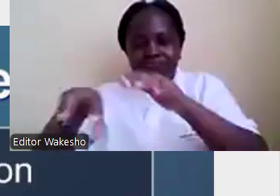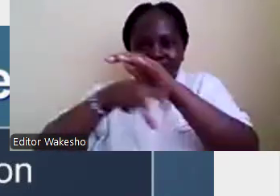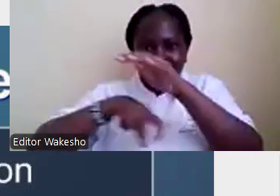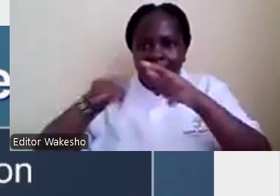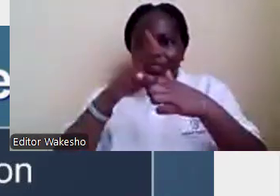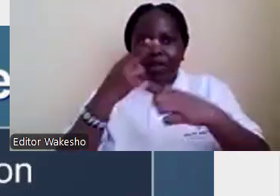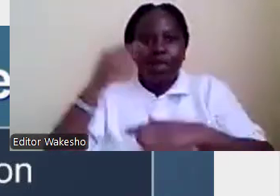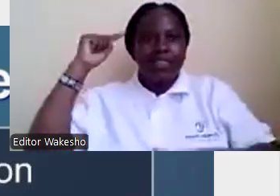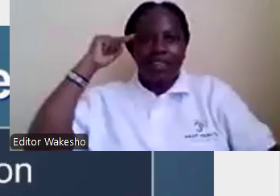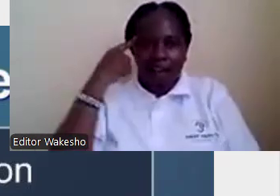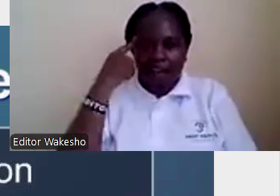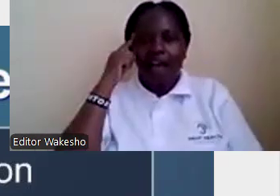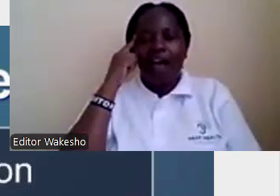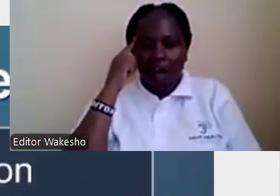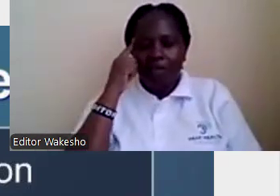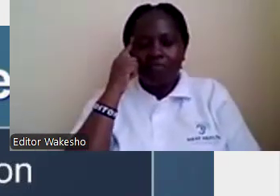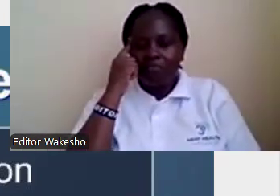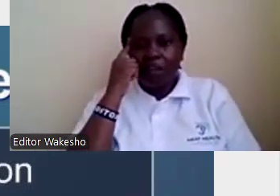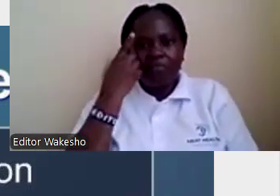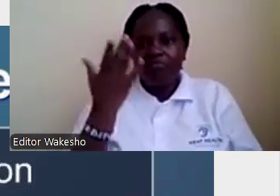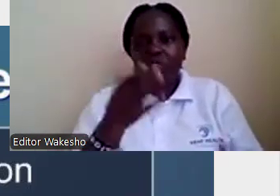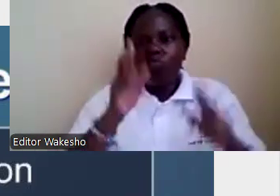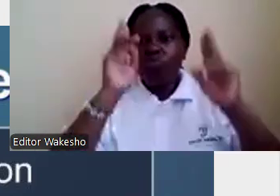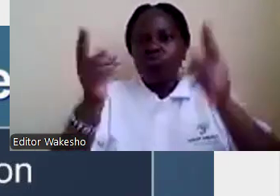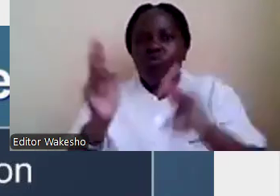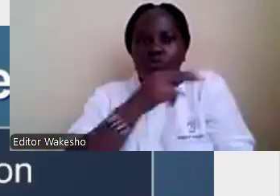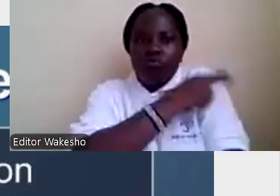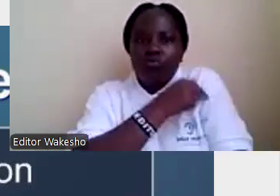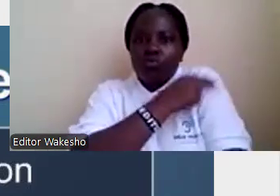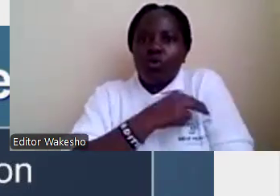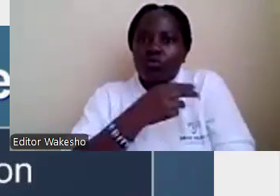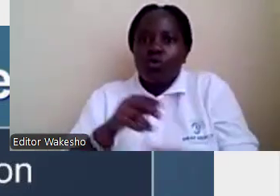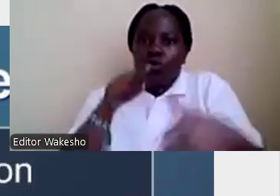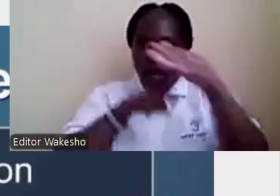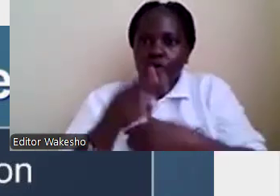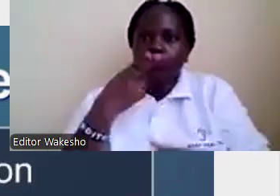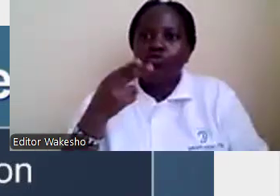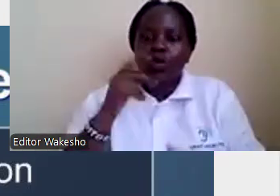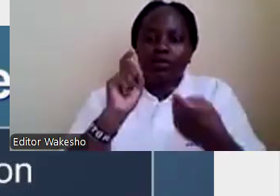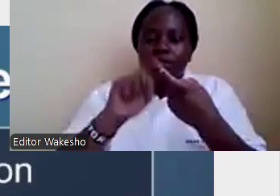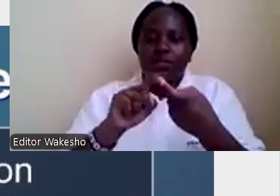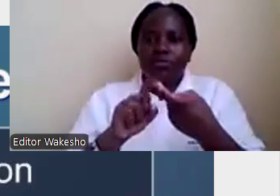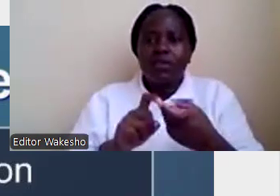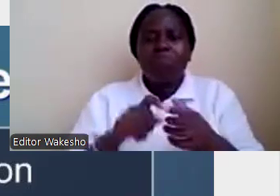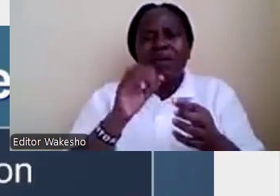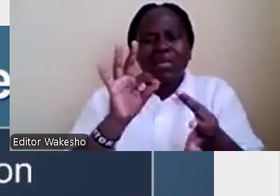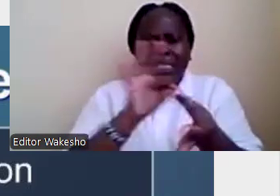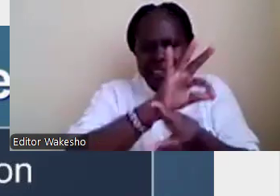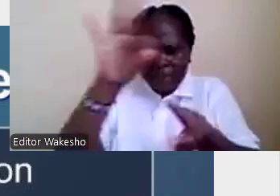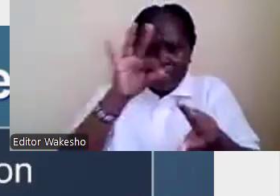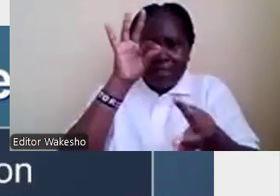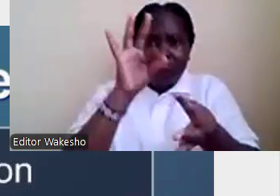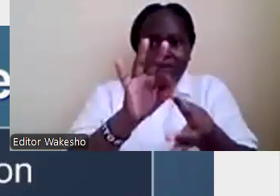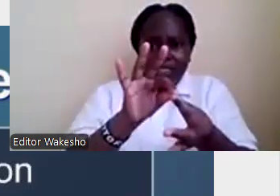can do a random blood sugar test, right? It might not be as accurate in terms of giving a